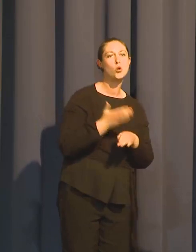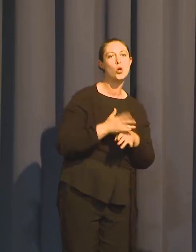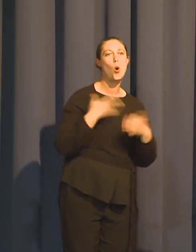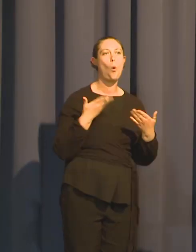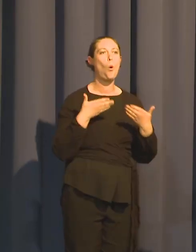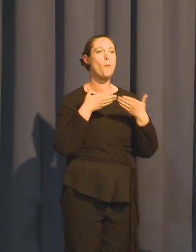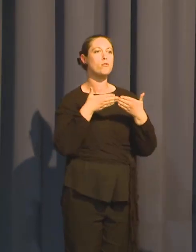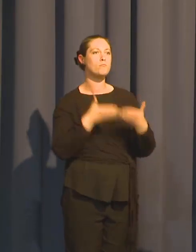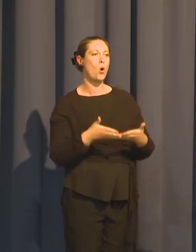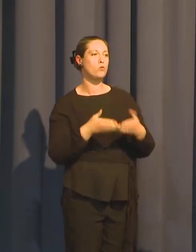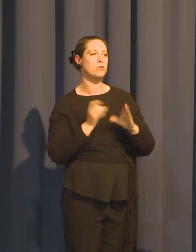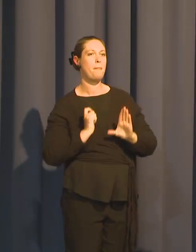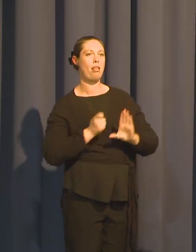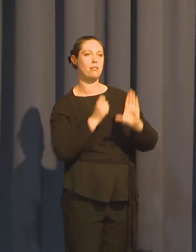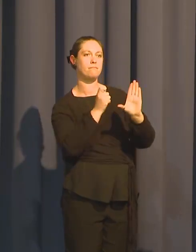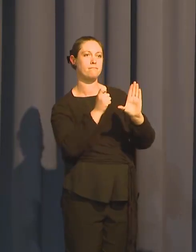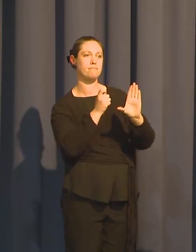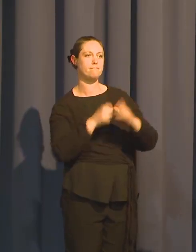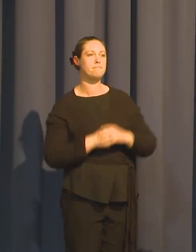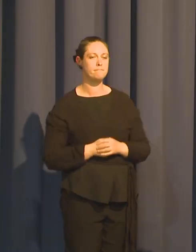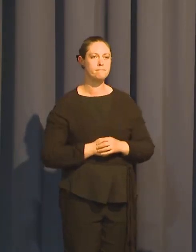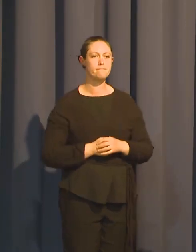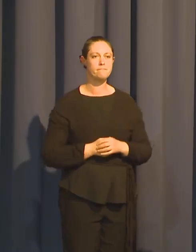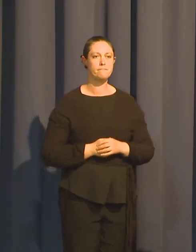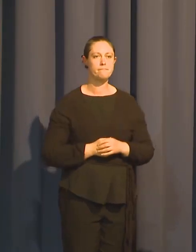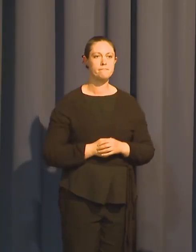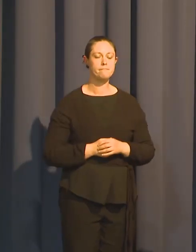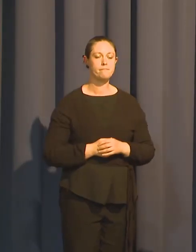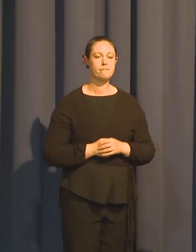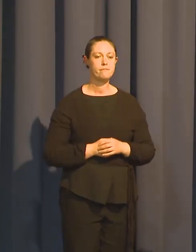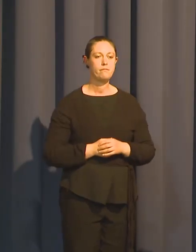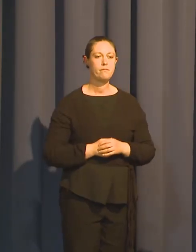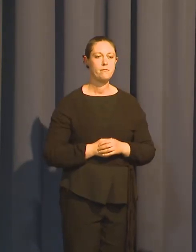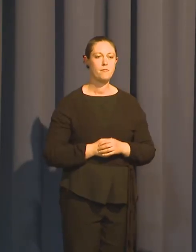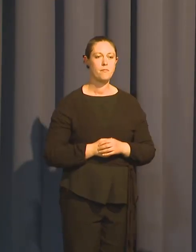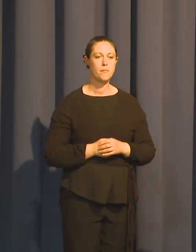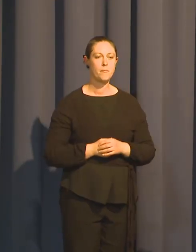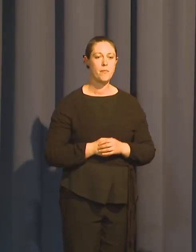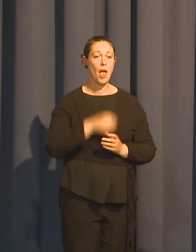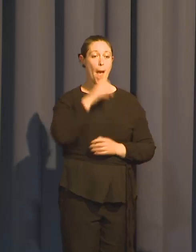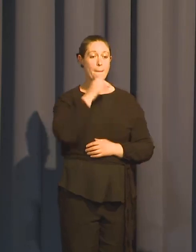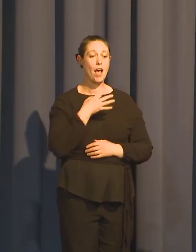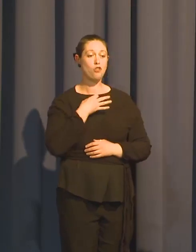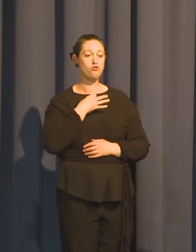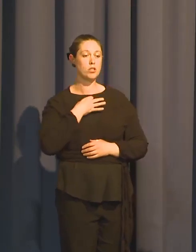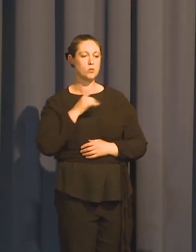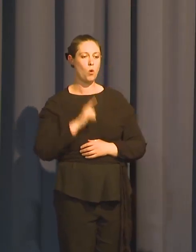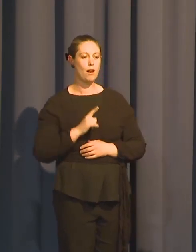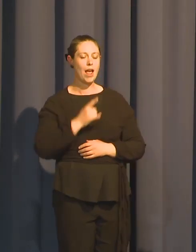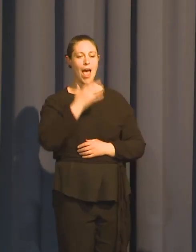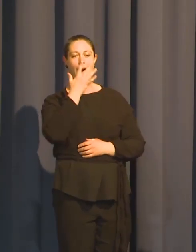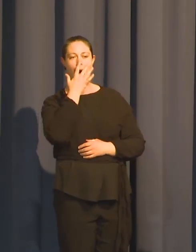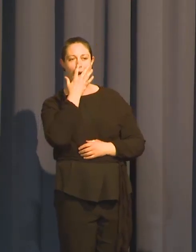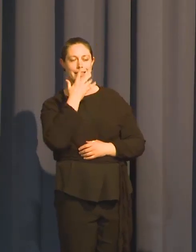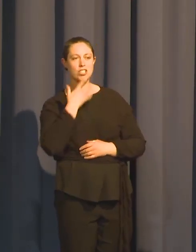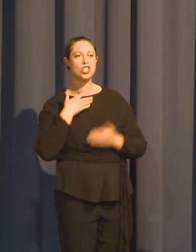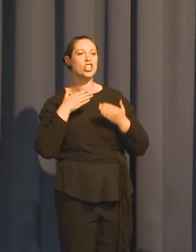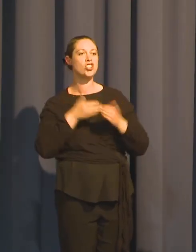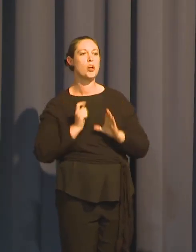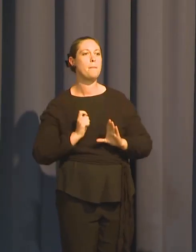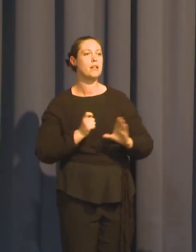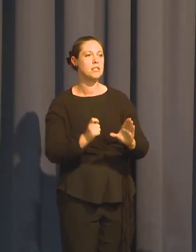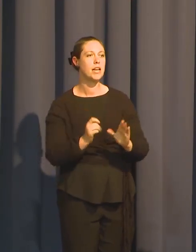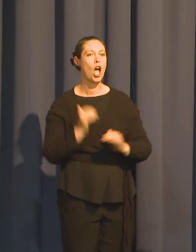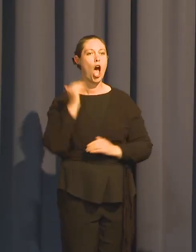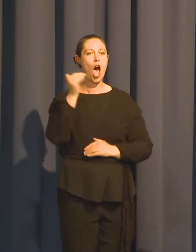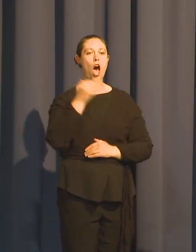boat building. So for males, the particular risk factors were age, shipbuilding, a